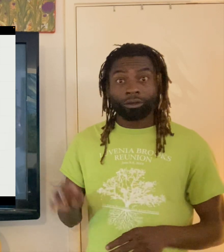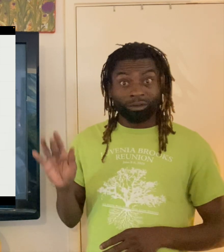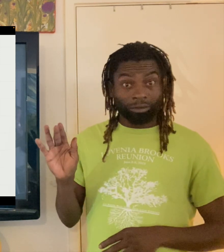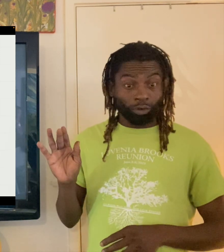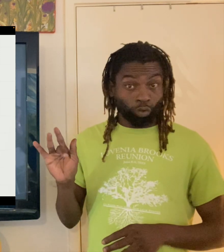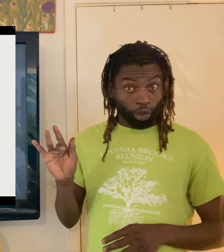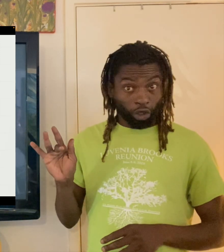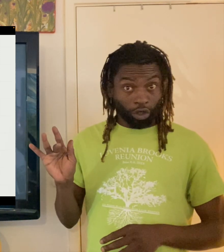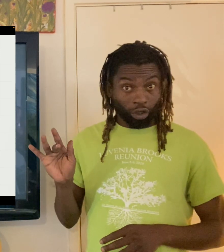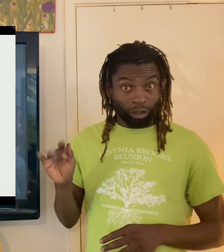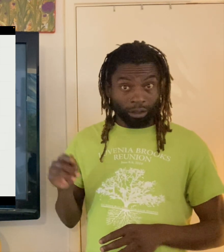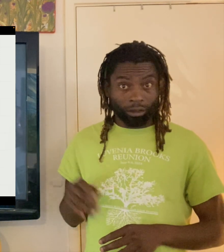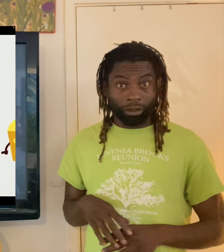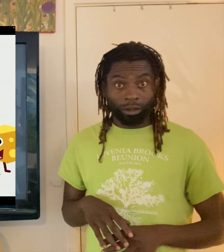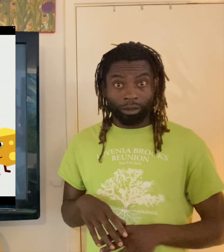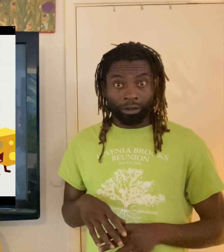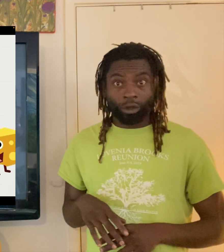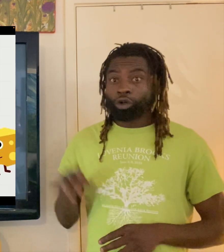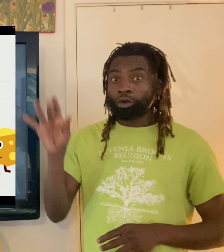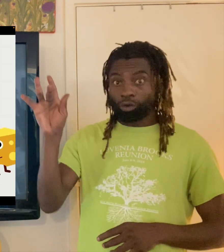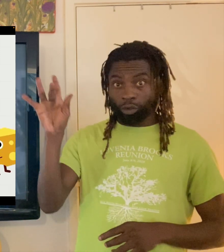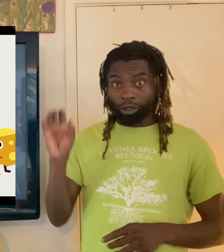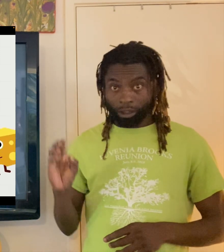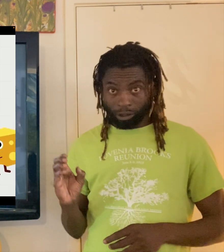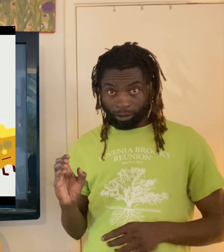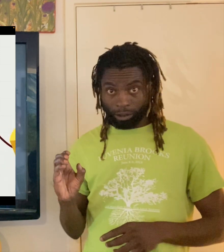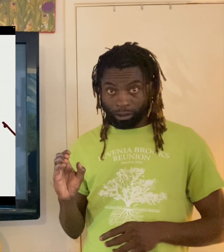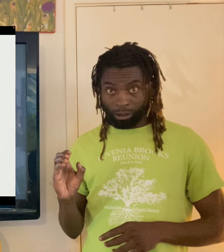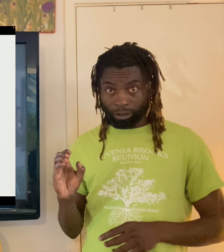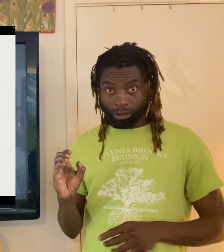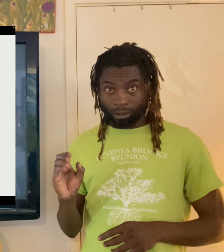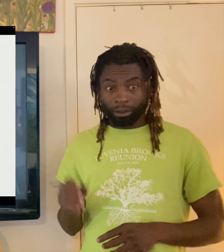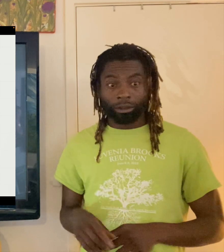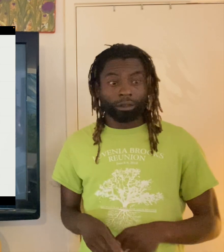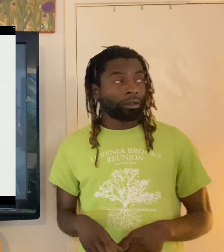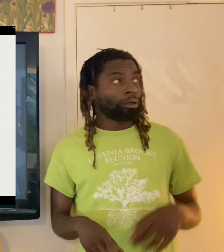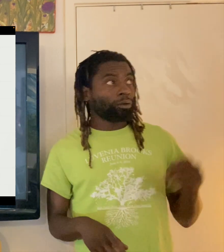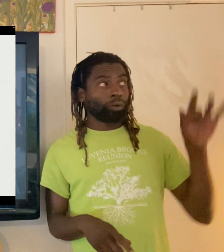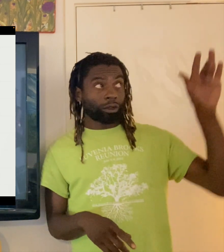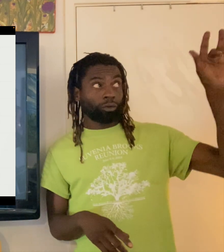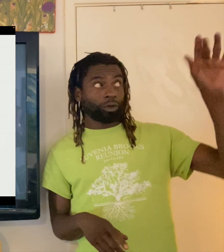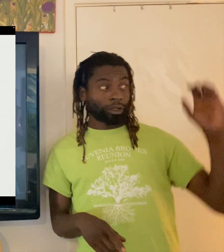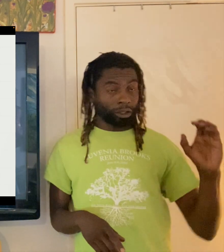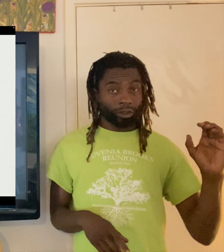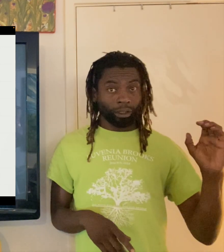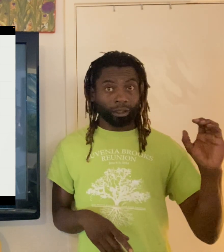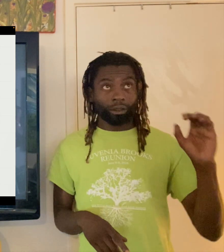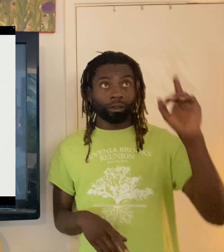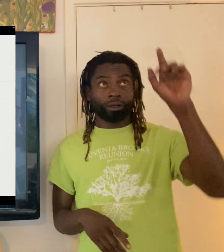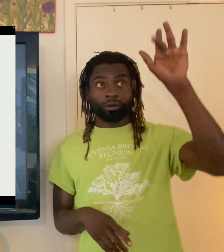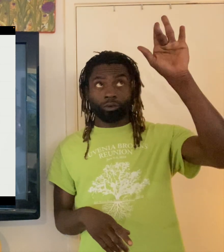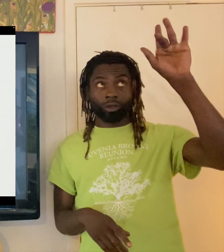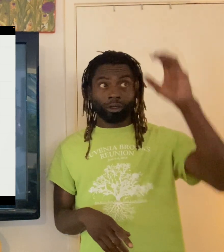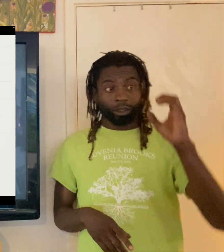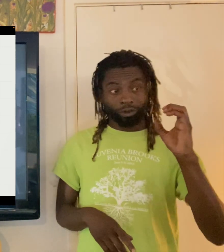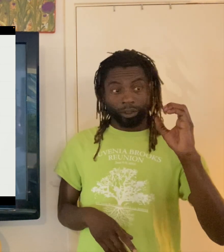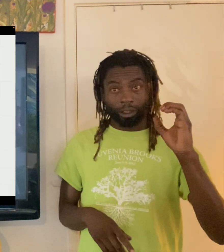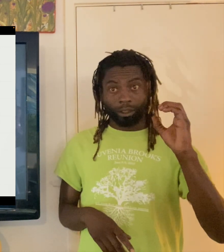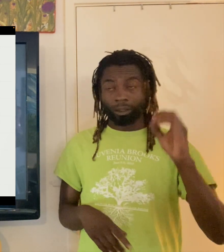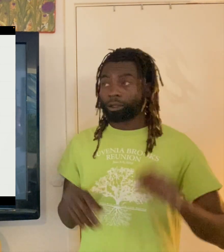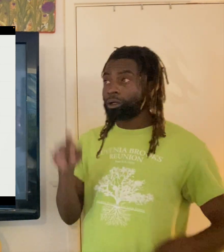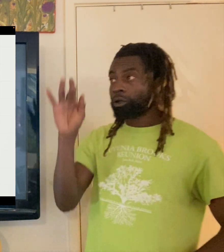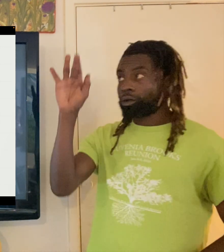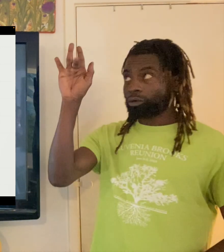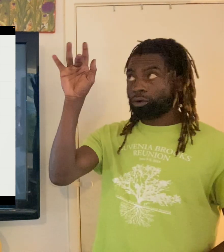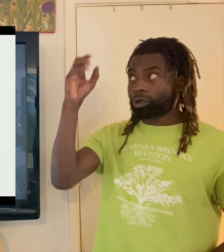word is quarter. Quarter! So, 1/4 here, 1/4 here,